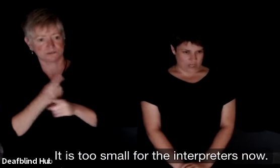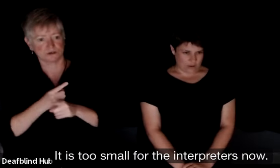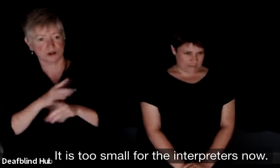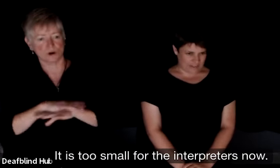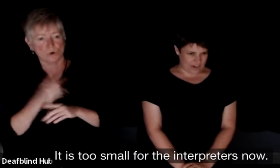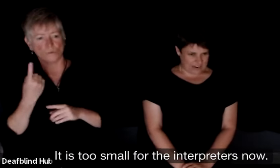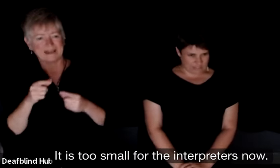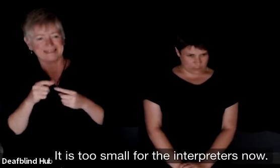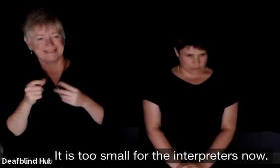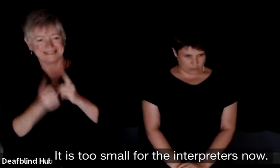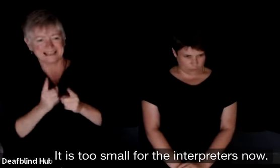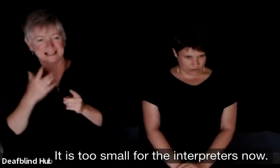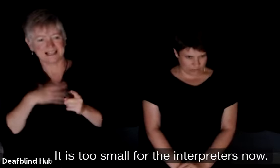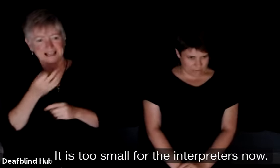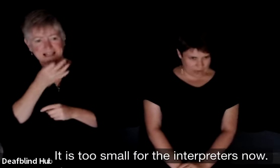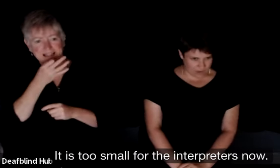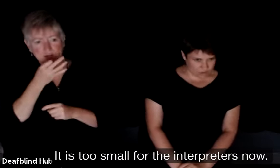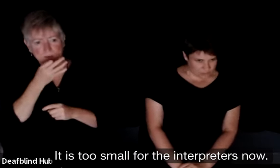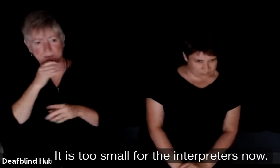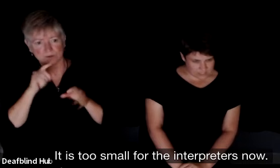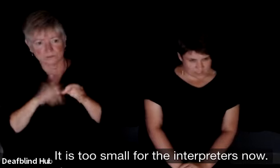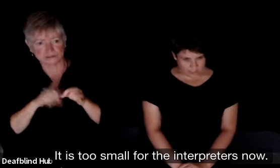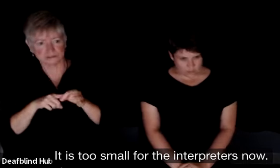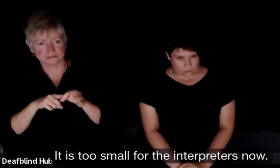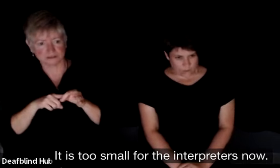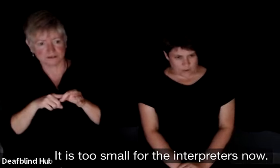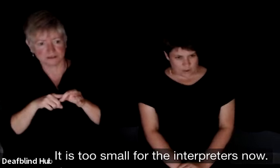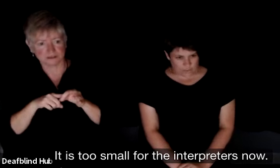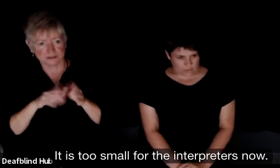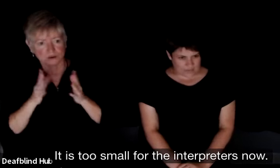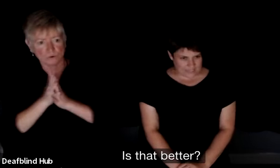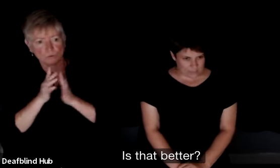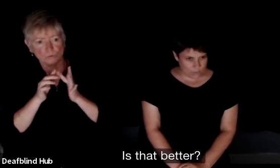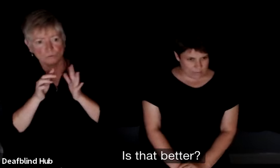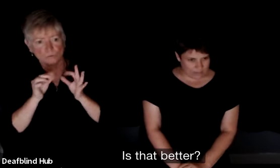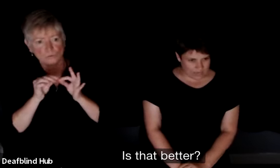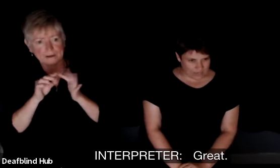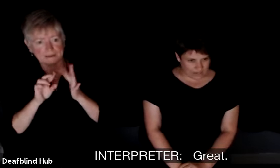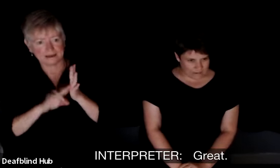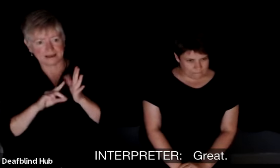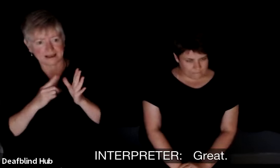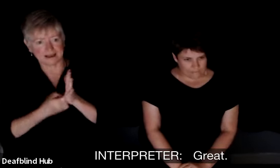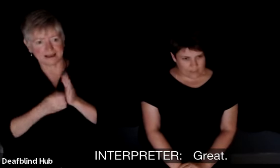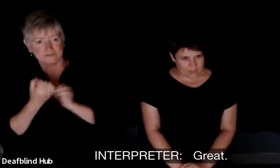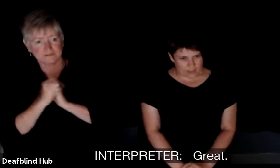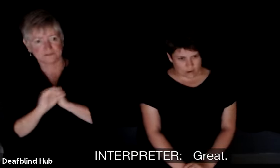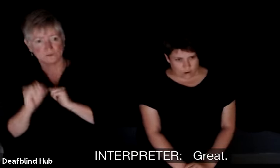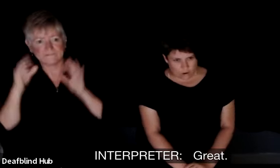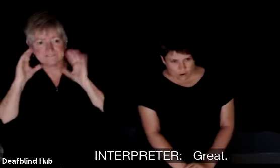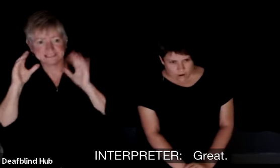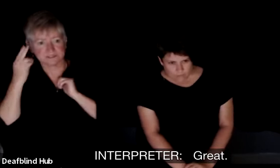There's only one thing that I had a little bit of a query about with regards to the webinar.